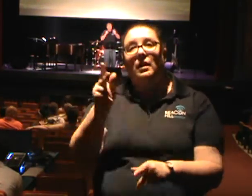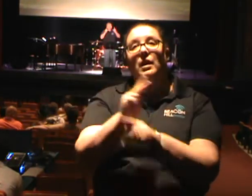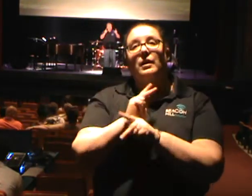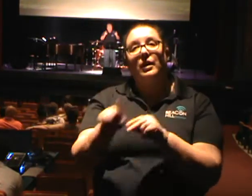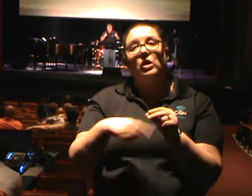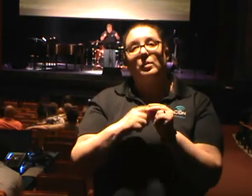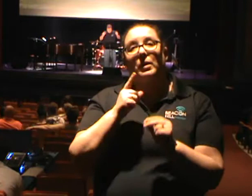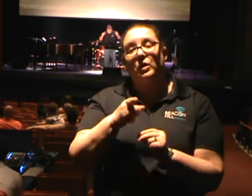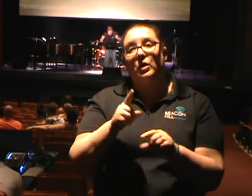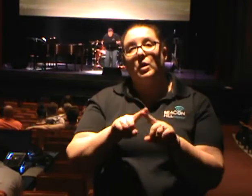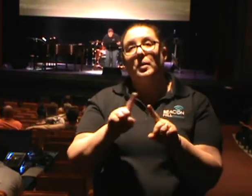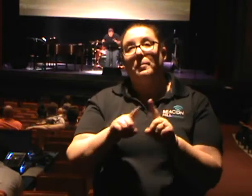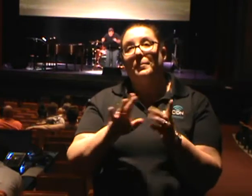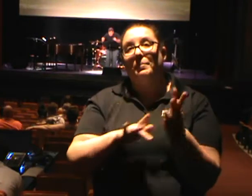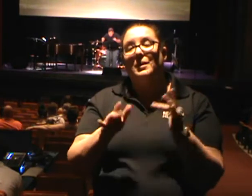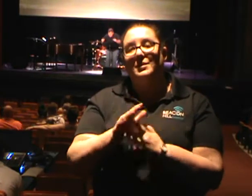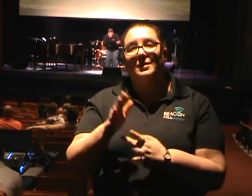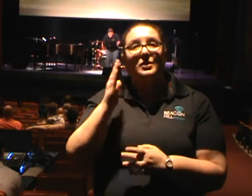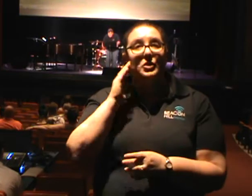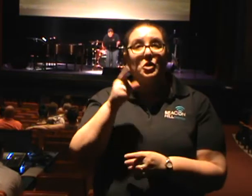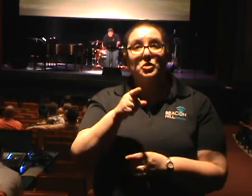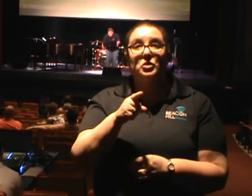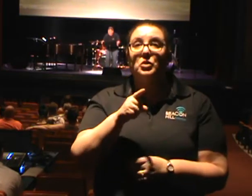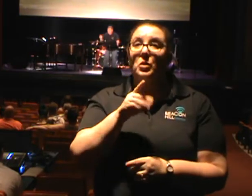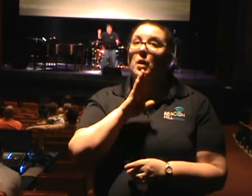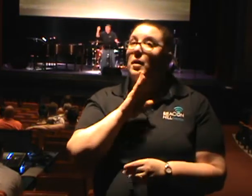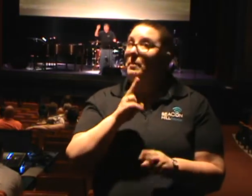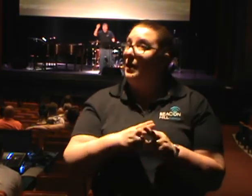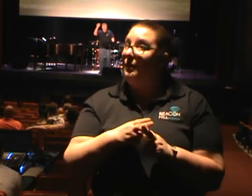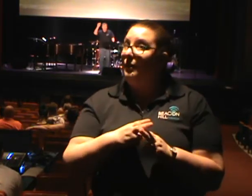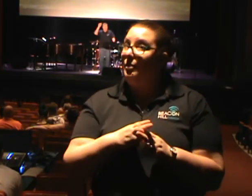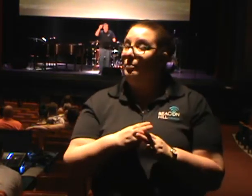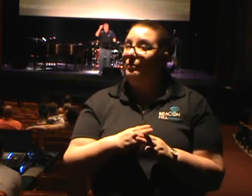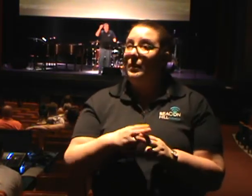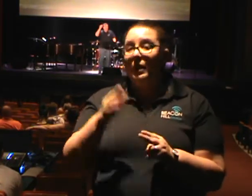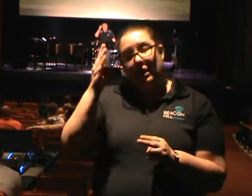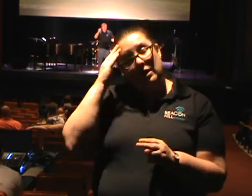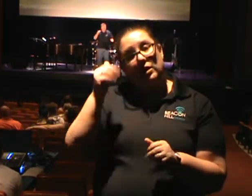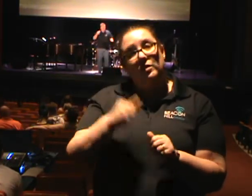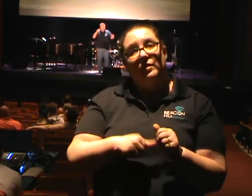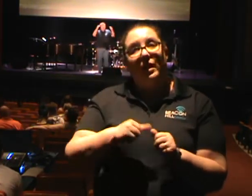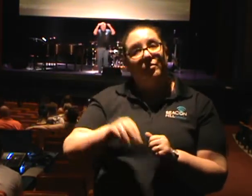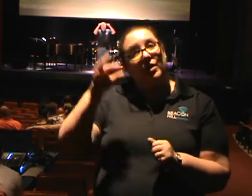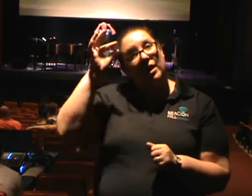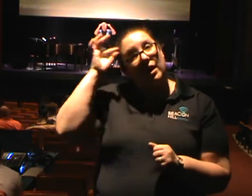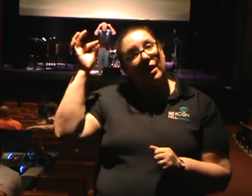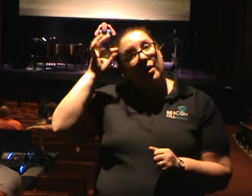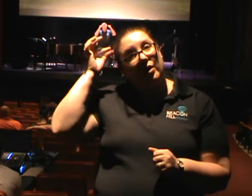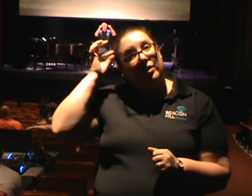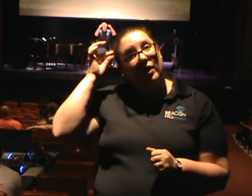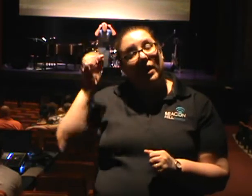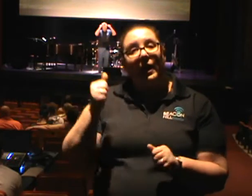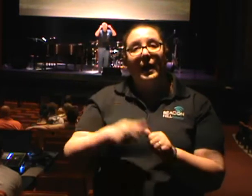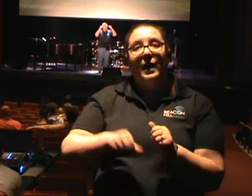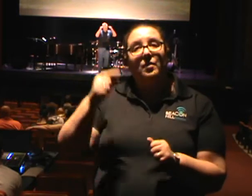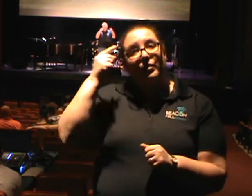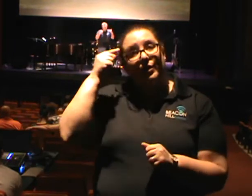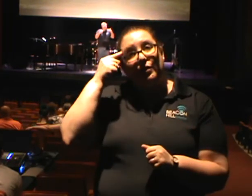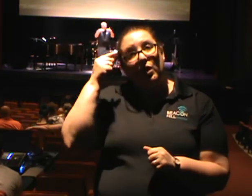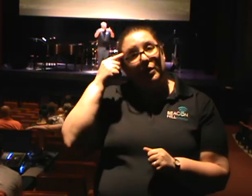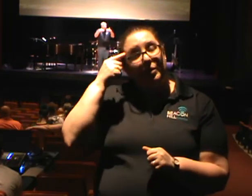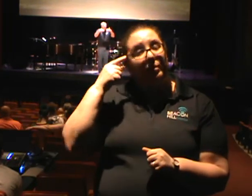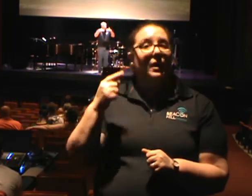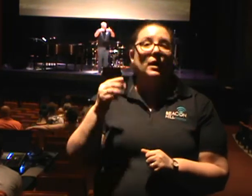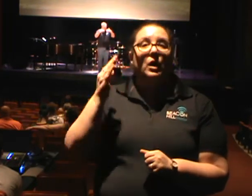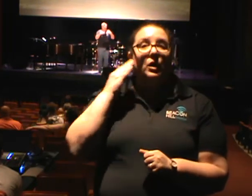yet Jesus knows you by name. He knows every hair on your head. He knows every thought in your mind.